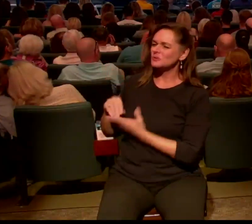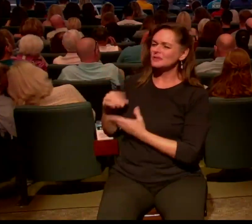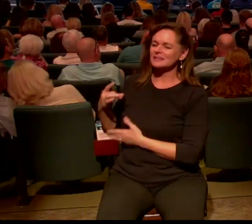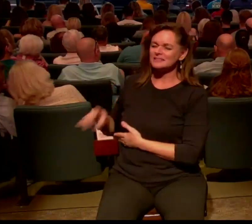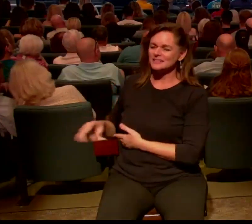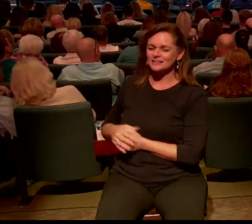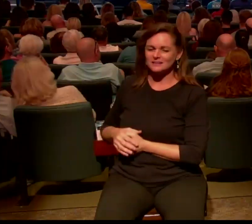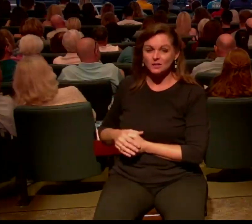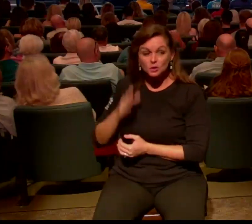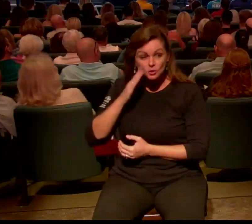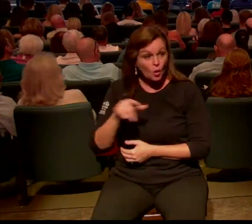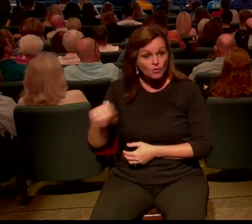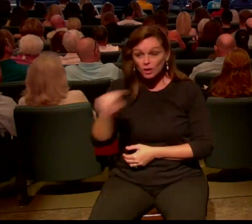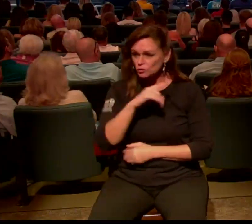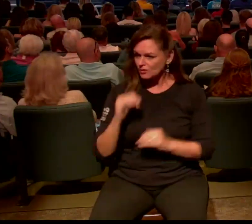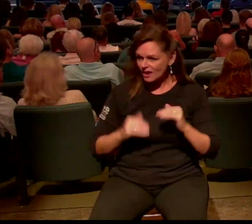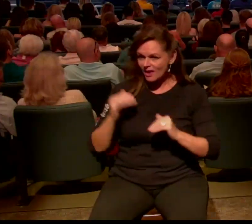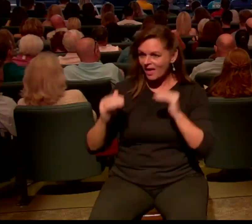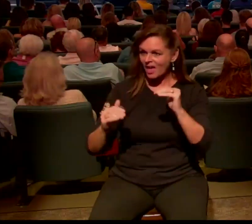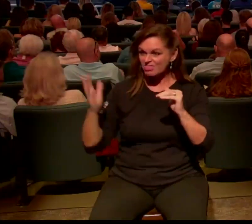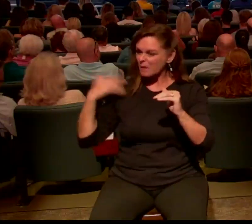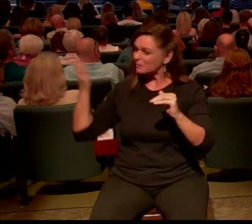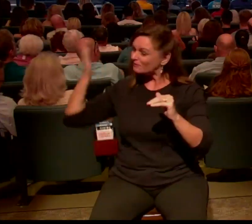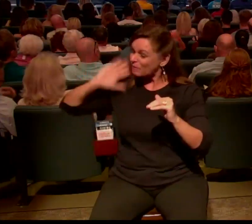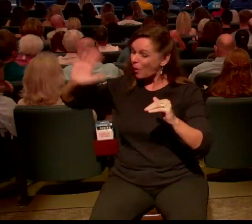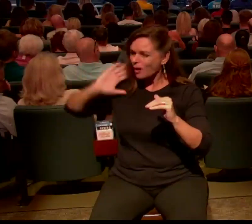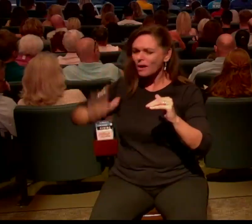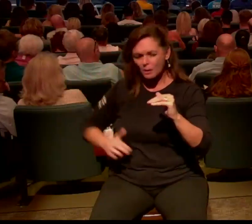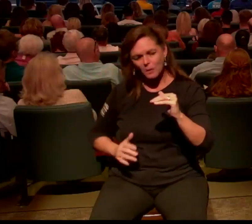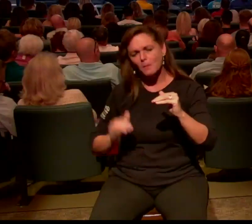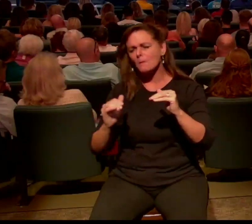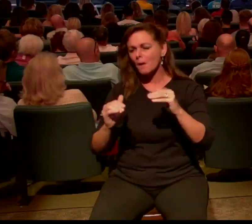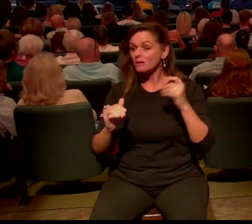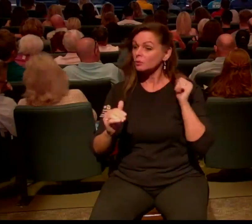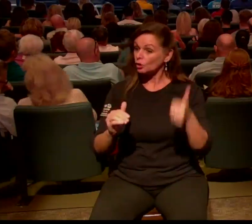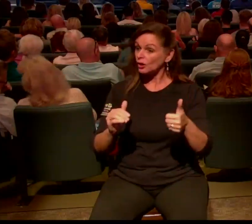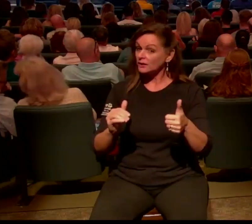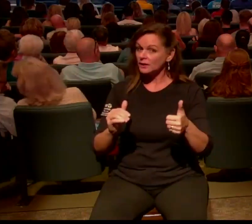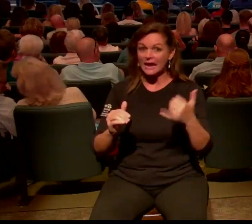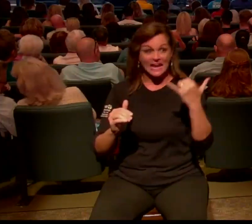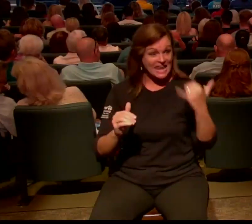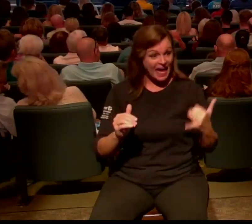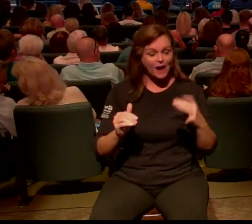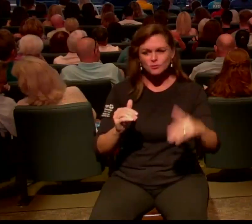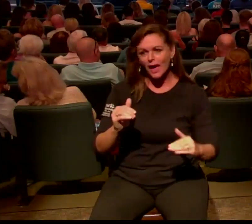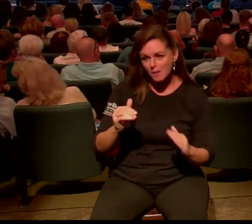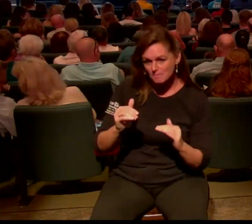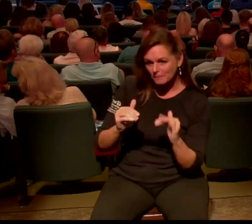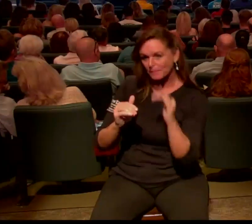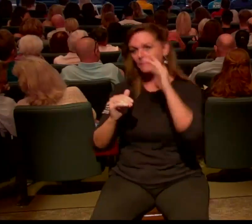the potential to go higher than you've ever gone before? Do you understand